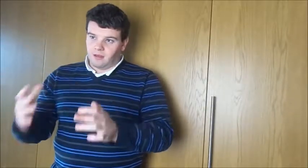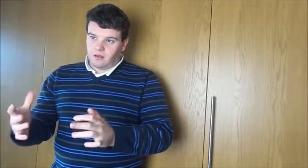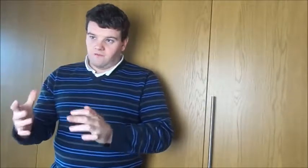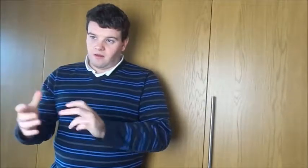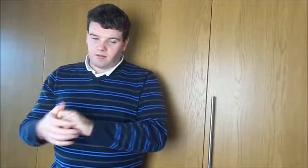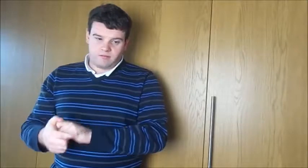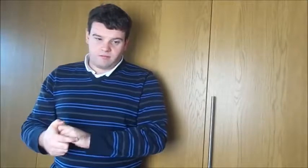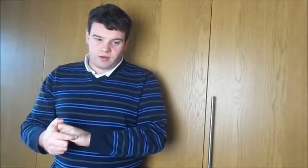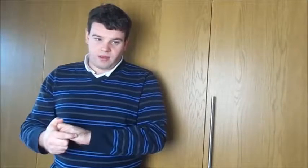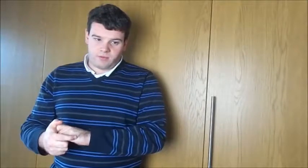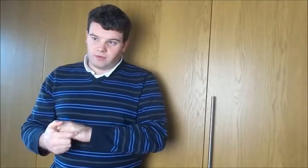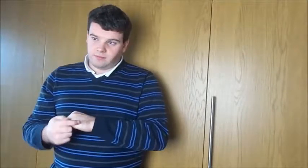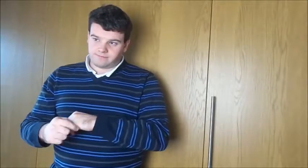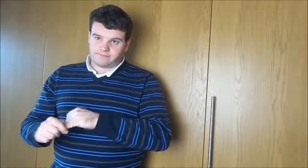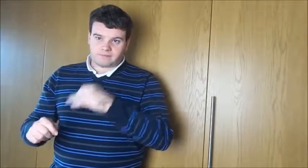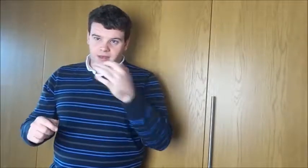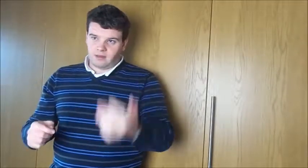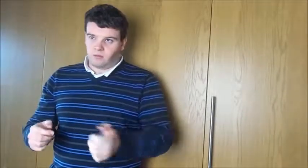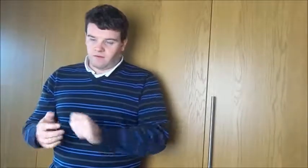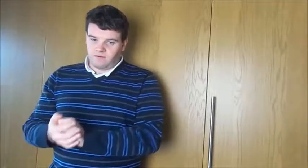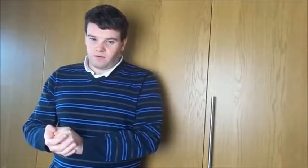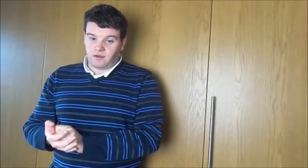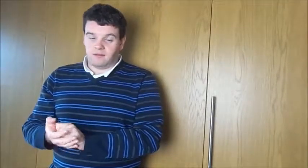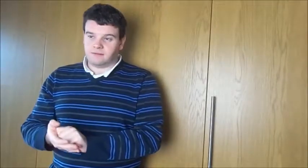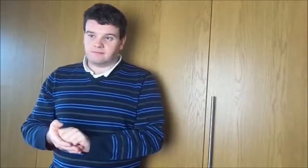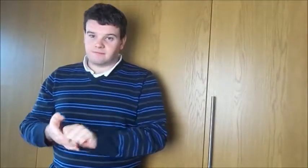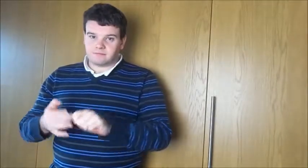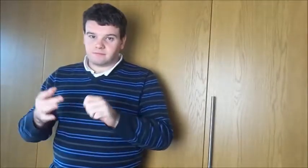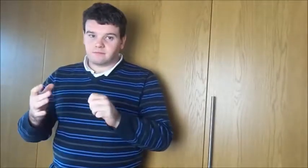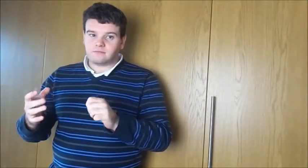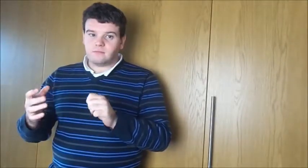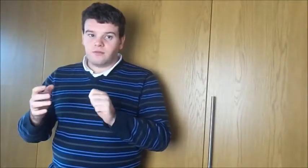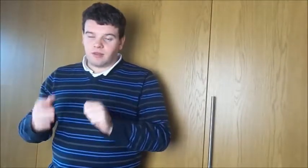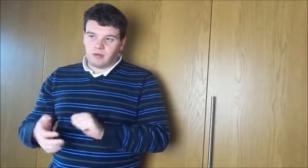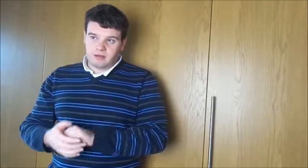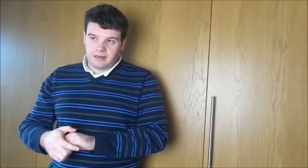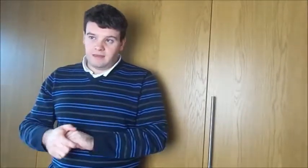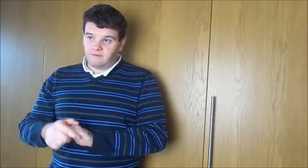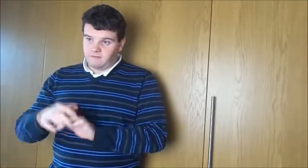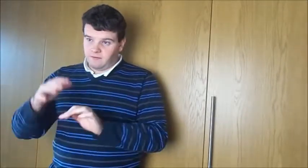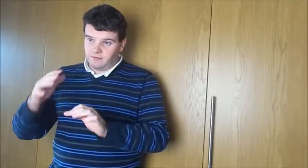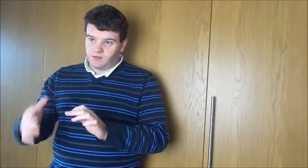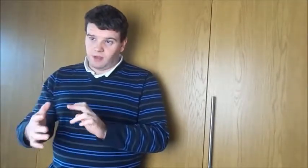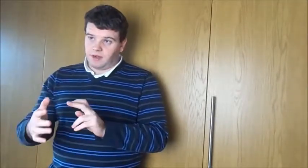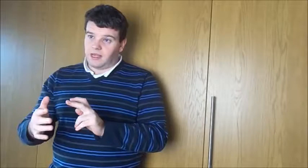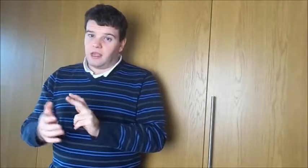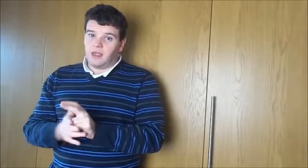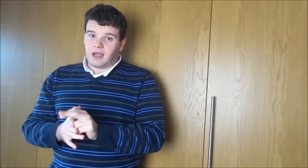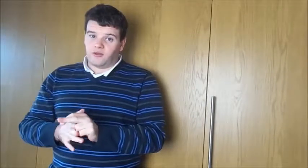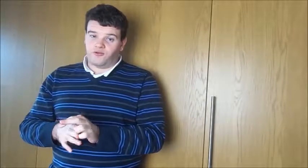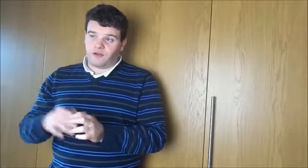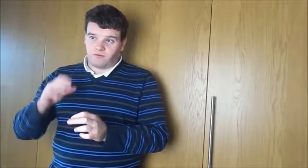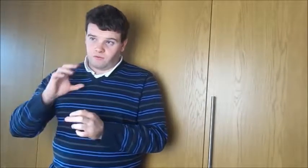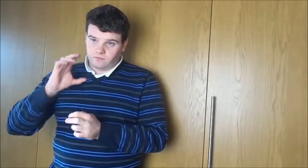her father, Prince Edward, and his wife, Victoria, decided to leave Germany and travel